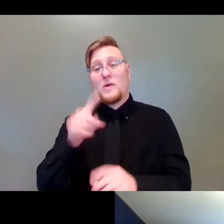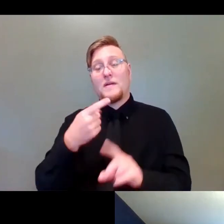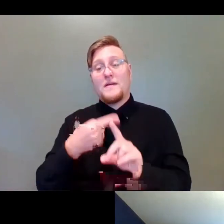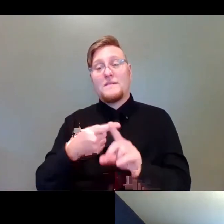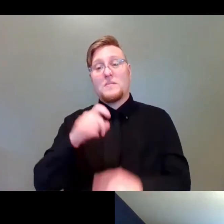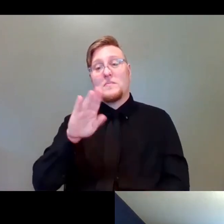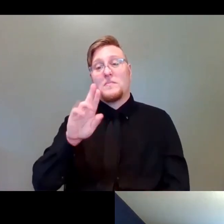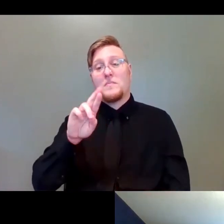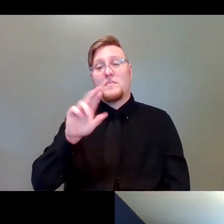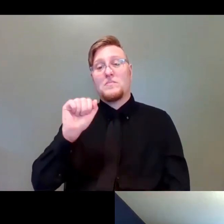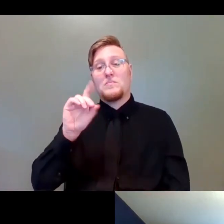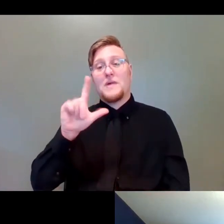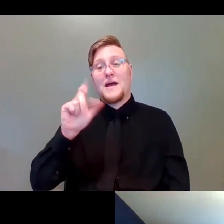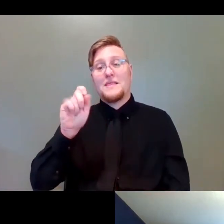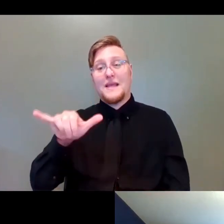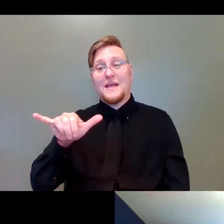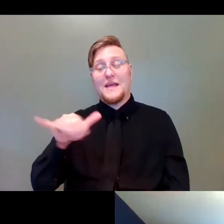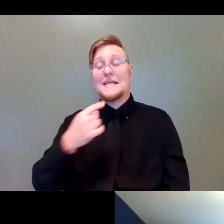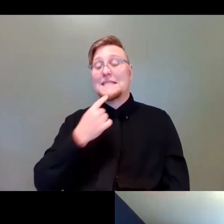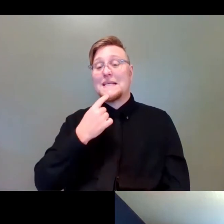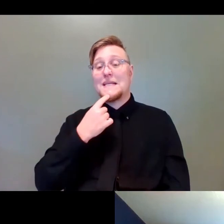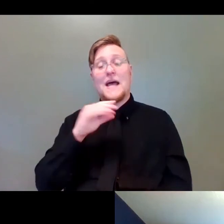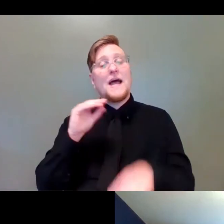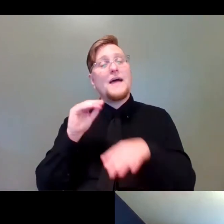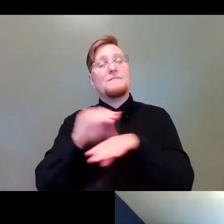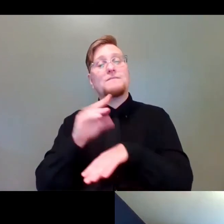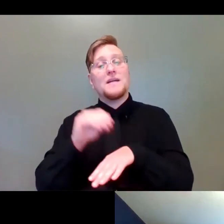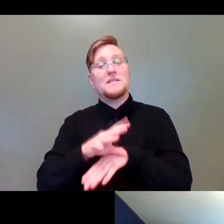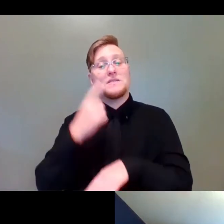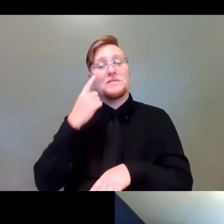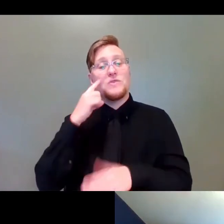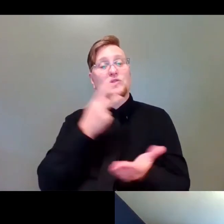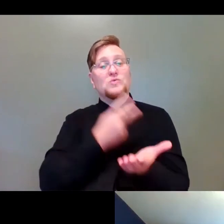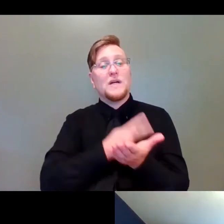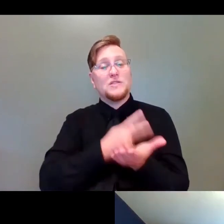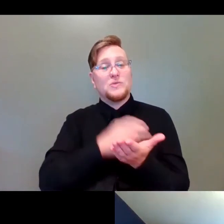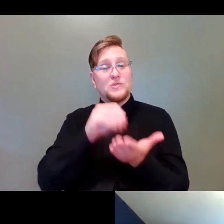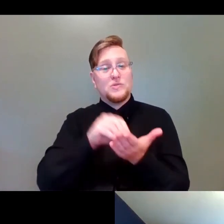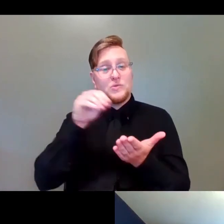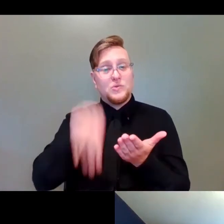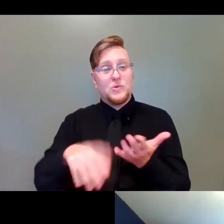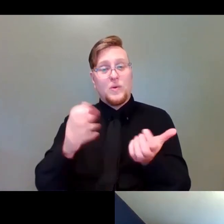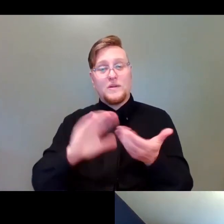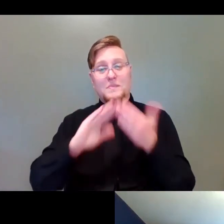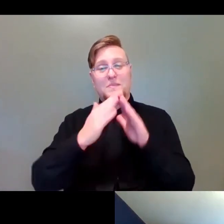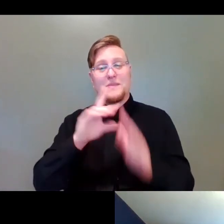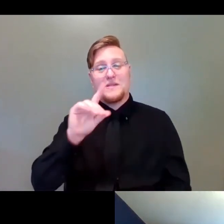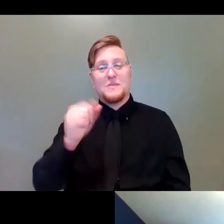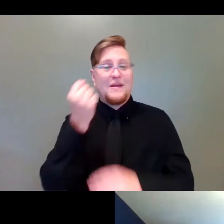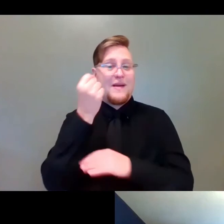Kuhlman. He says, what advice would you give new students in graduate programs who want to be disability activists when they